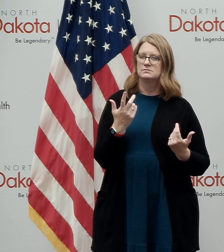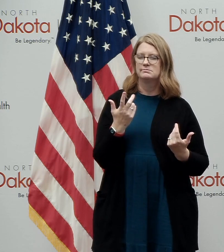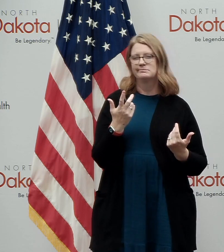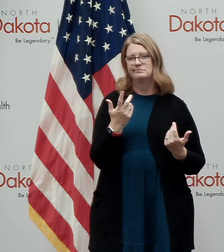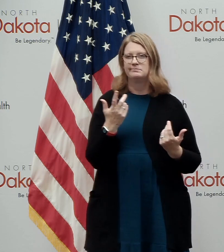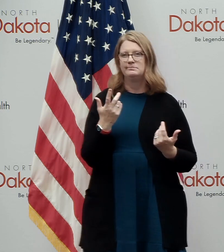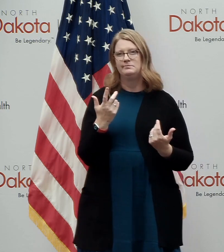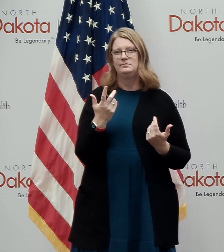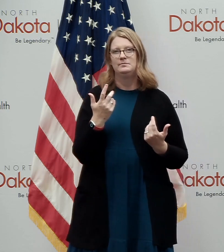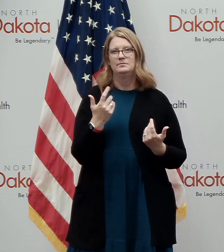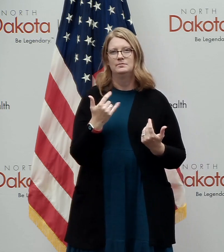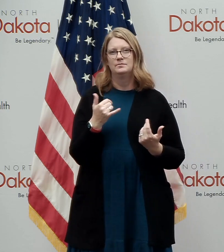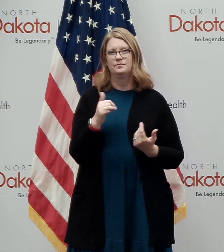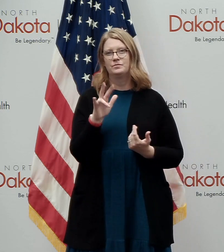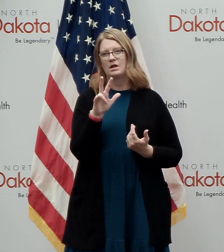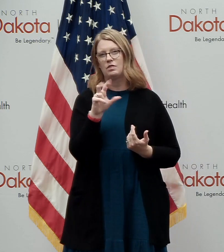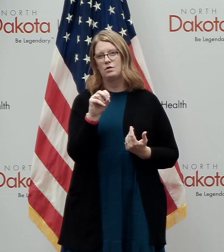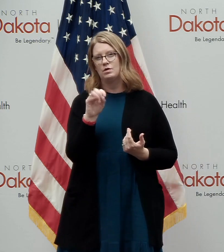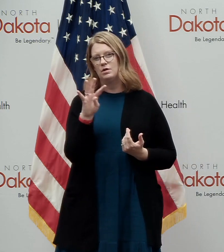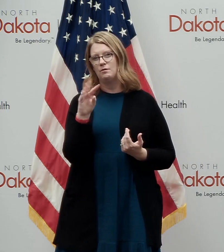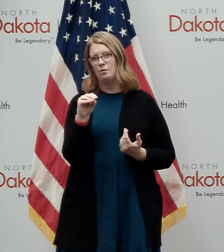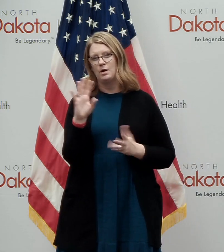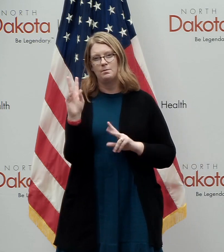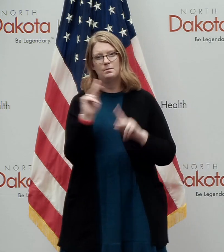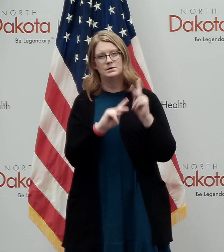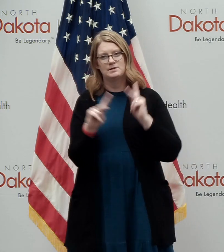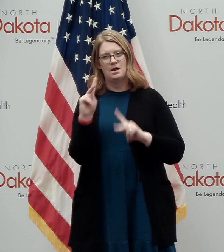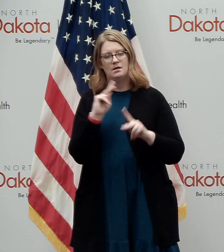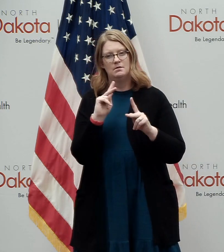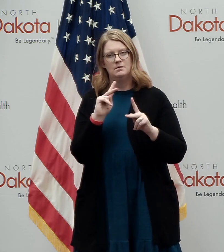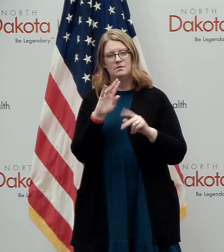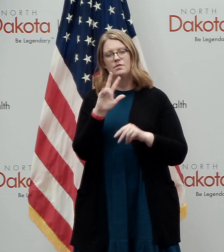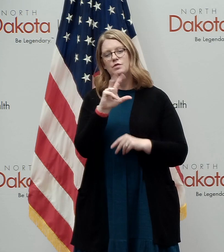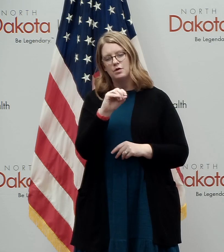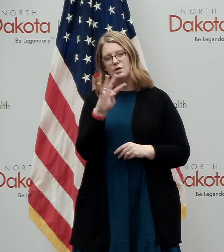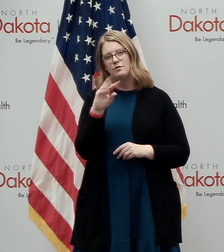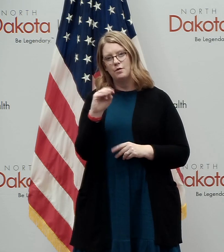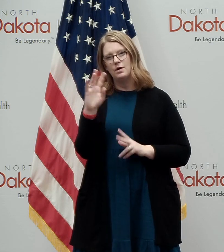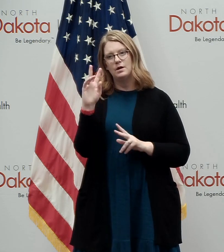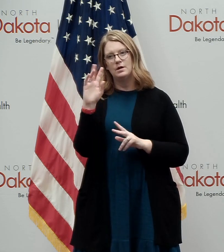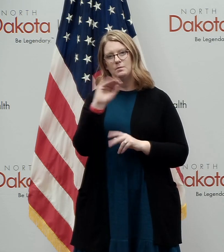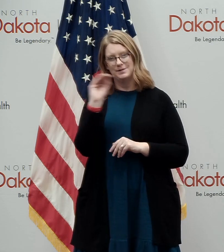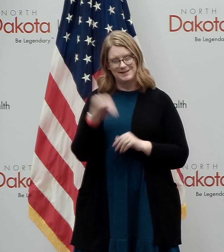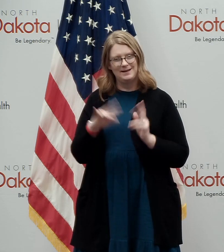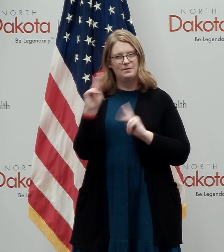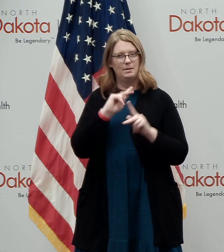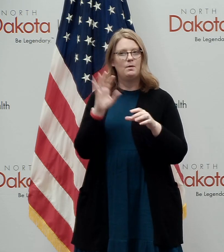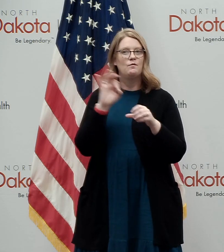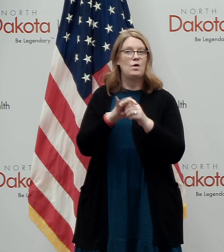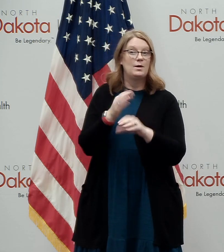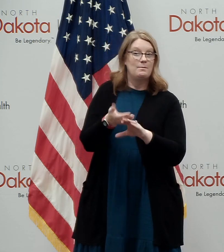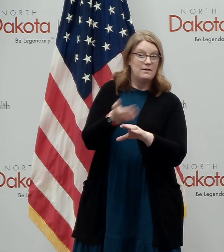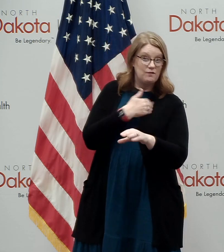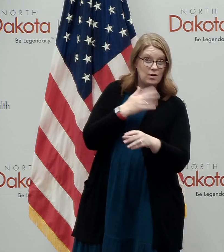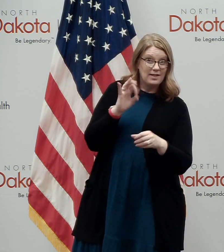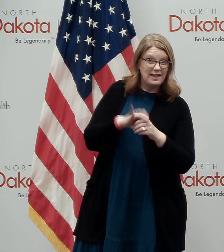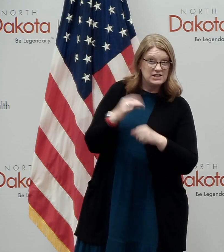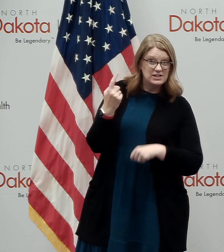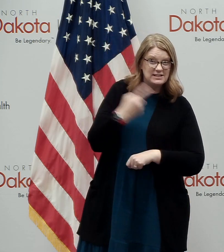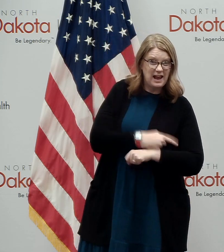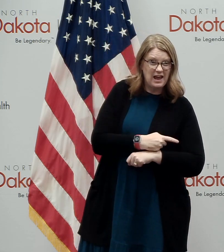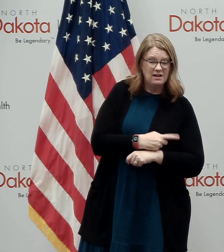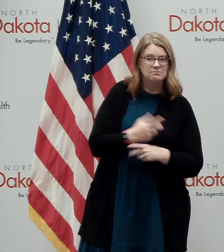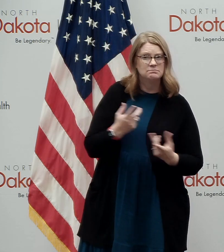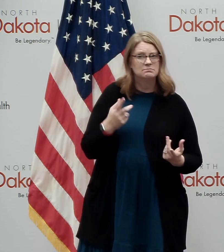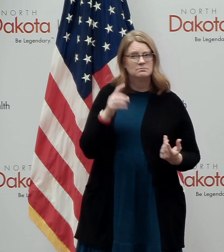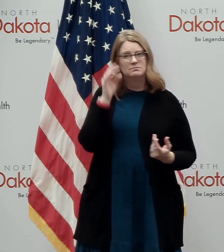30 to 40% of the people have voted prior to Election Day. We're kind of